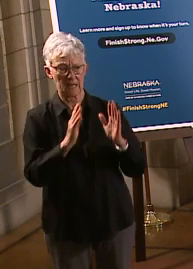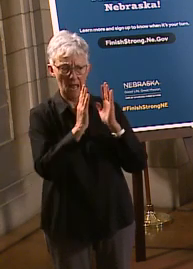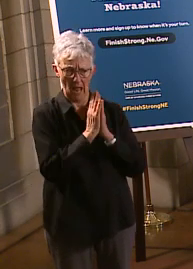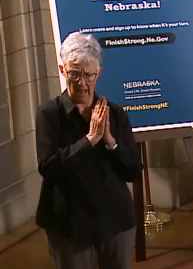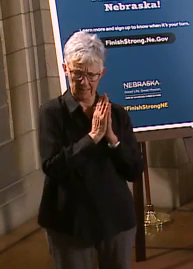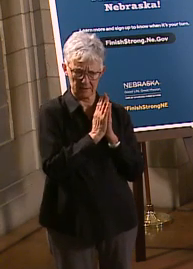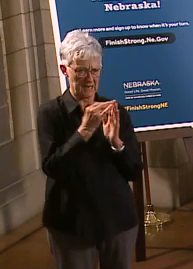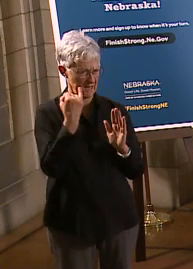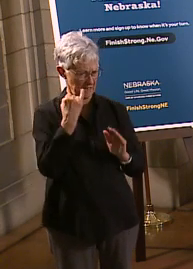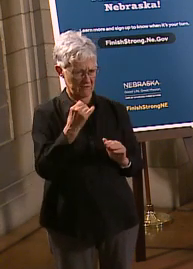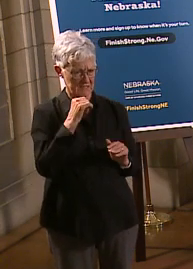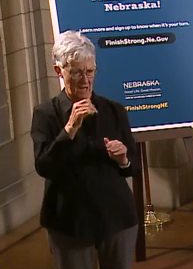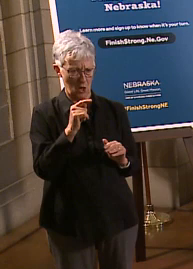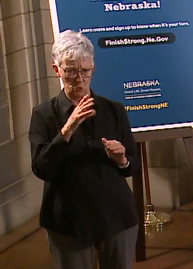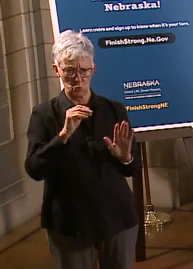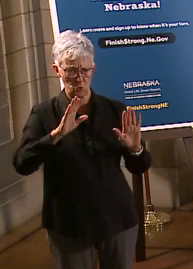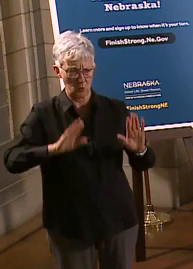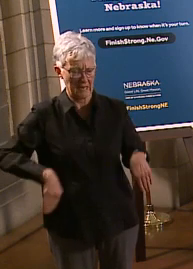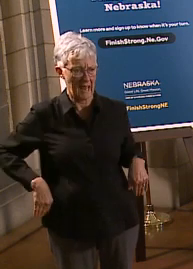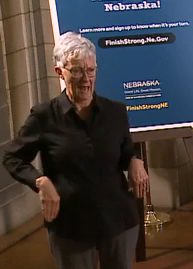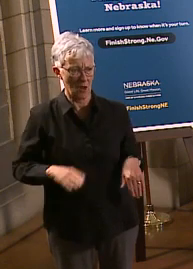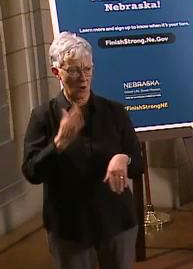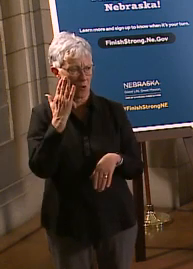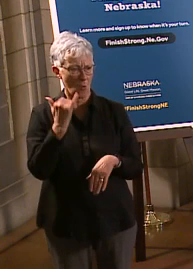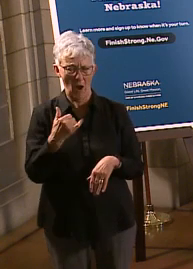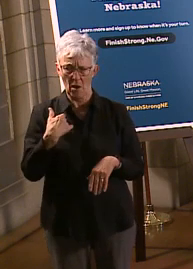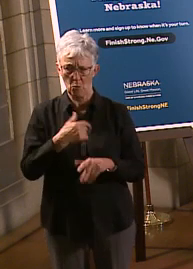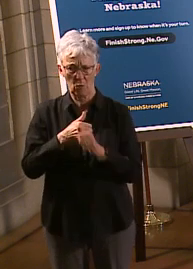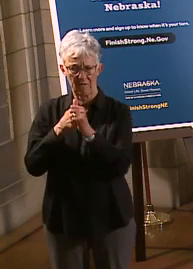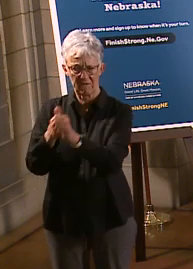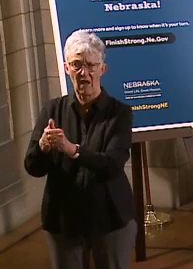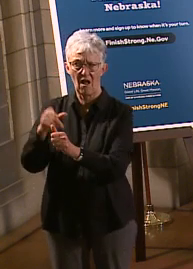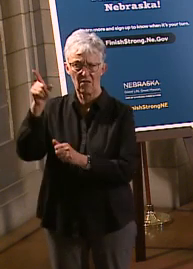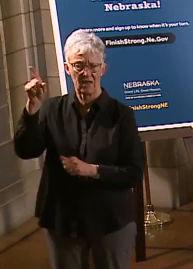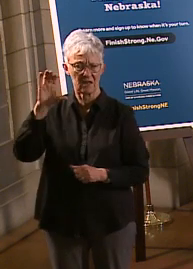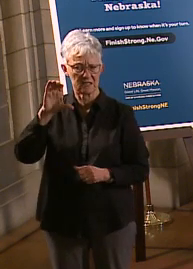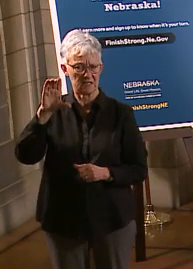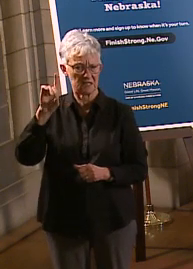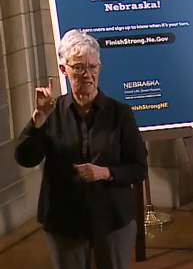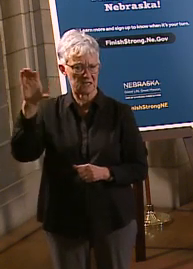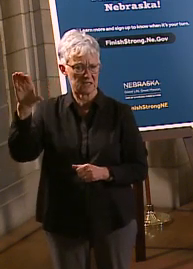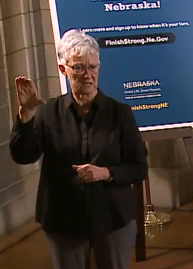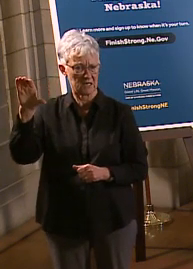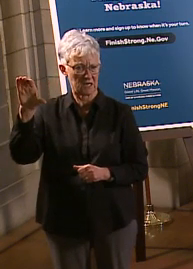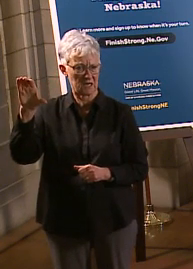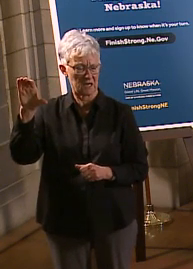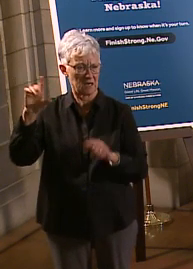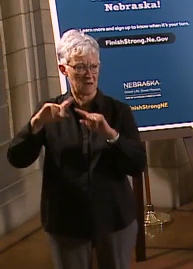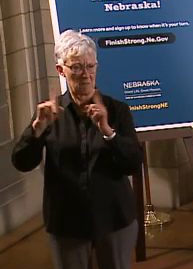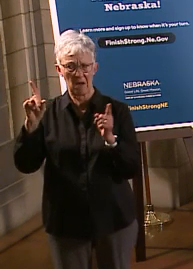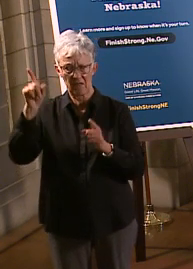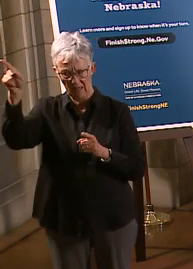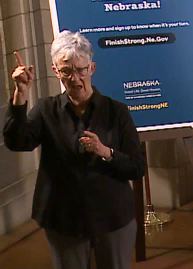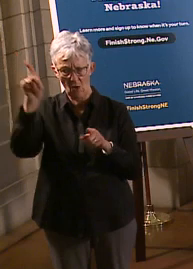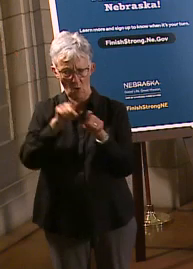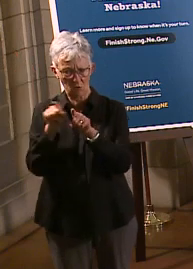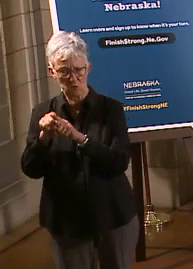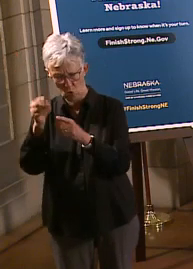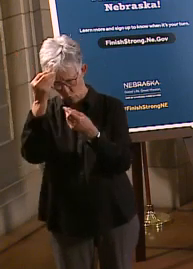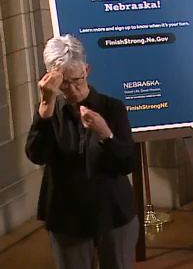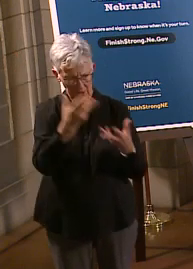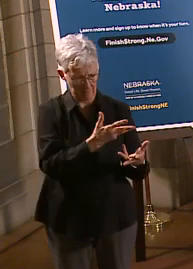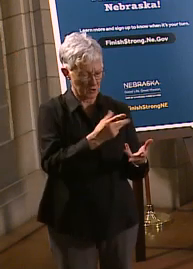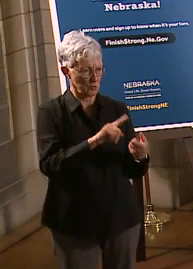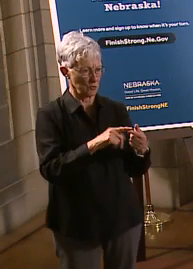late, why would Nebraska follow today's guidance from the CDC but not their guidance when it comes to vaccinating people with underlying health conditions? Well,